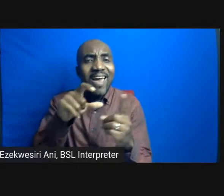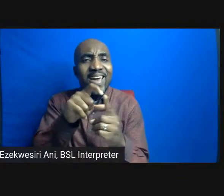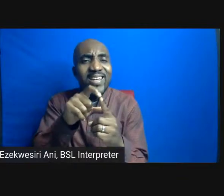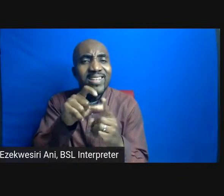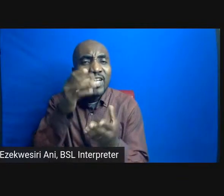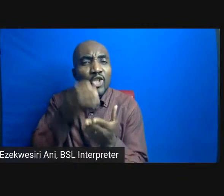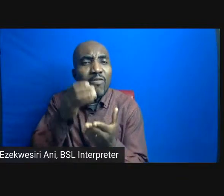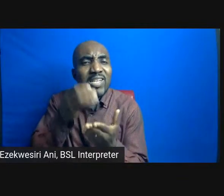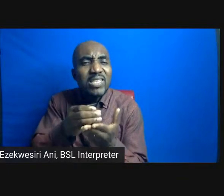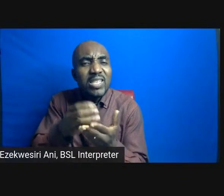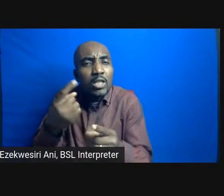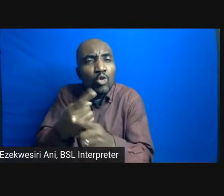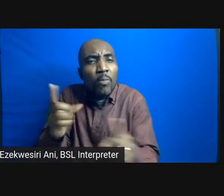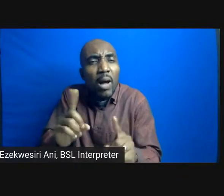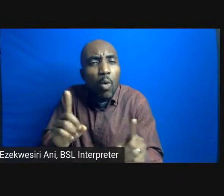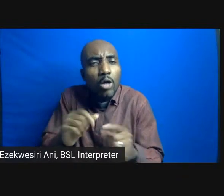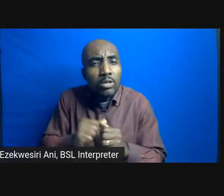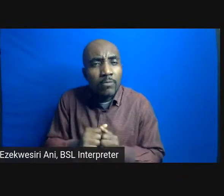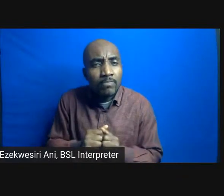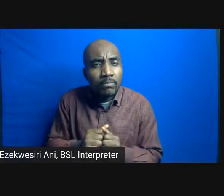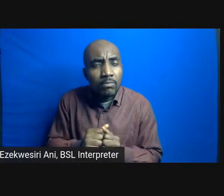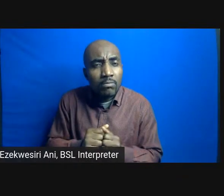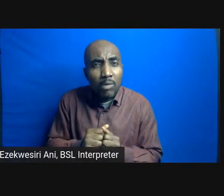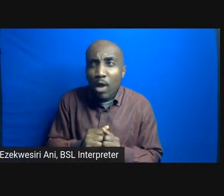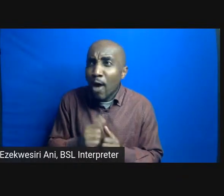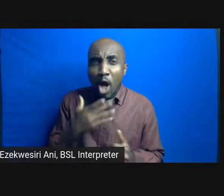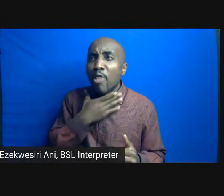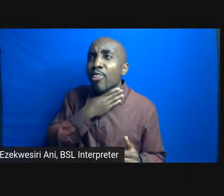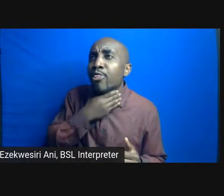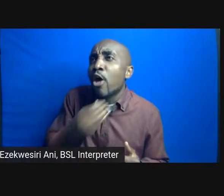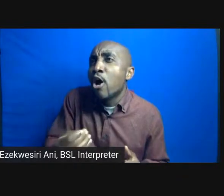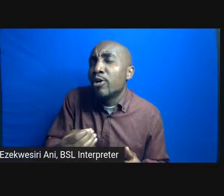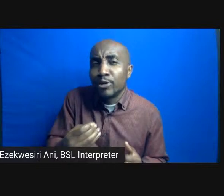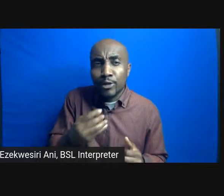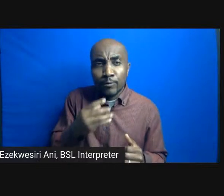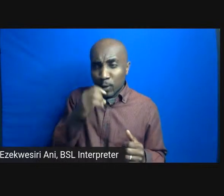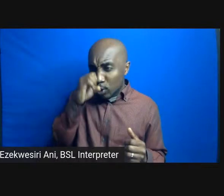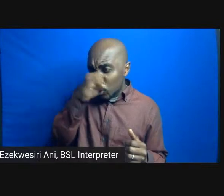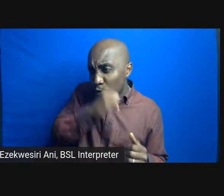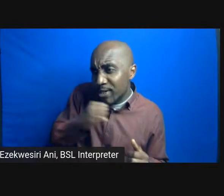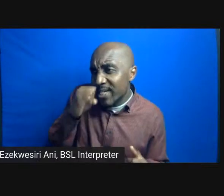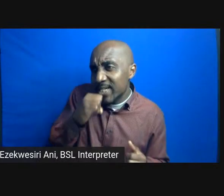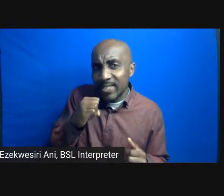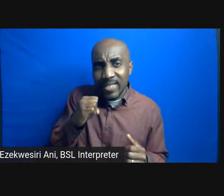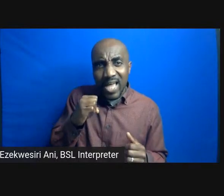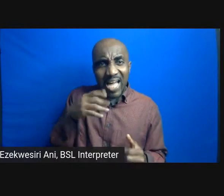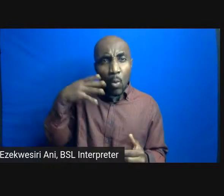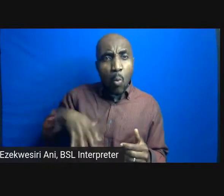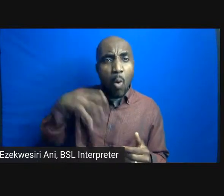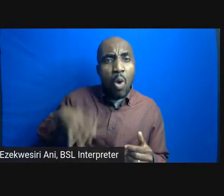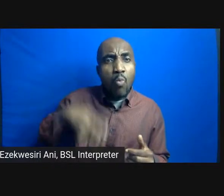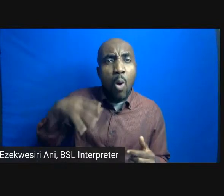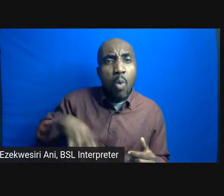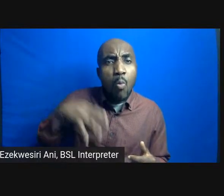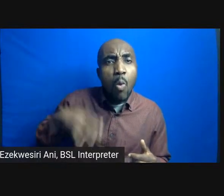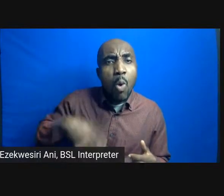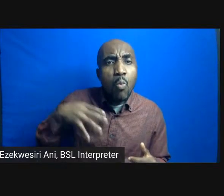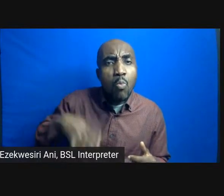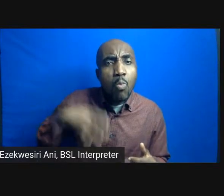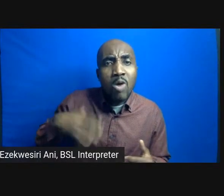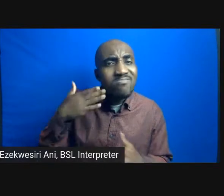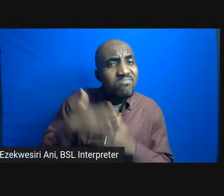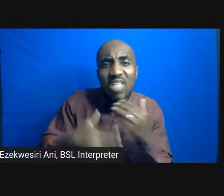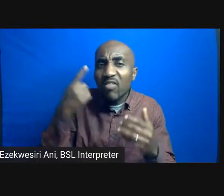unquenchable thirst, a spirit of greed, and a character of instant gratification, with no thought for the